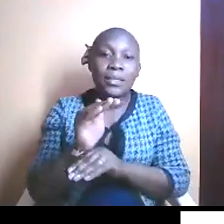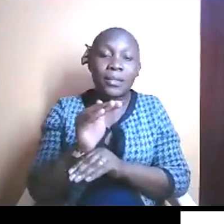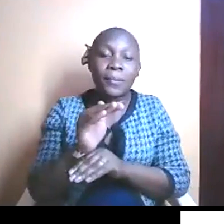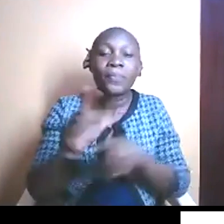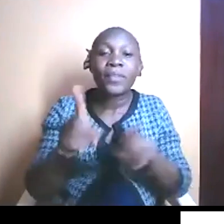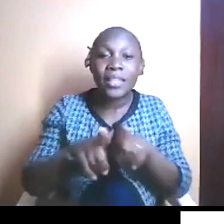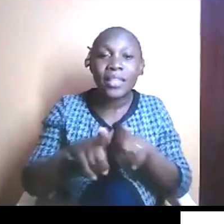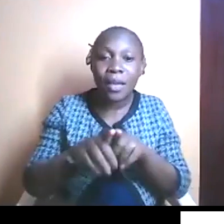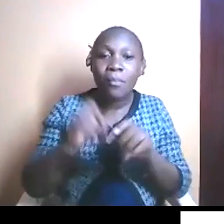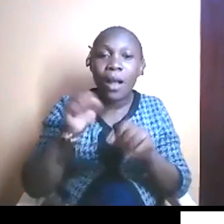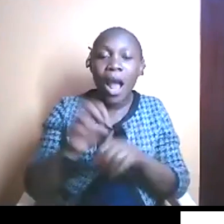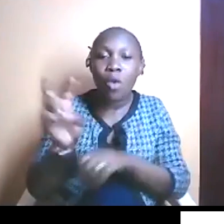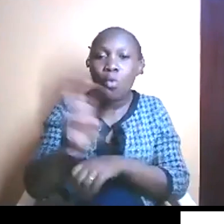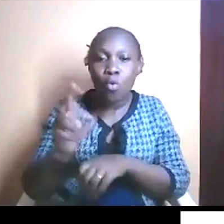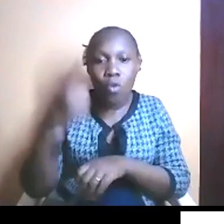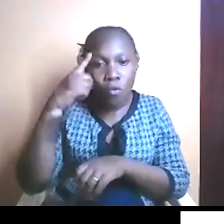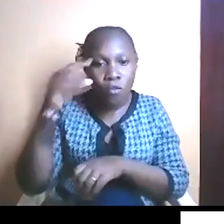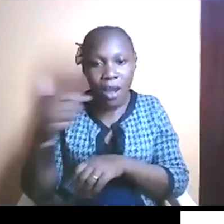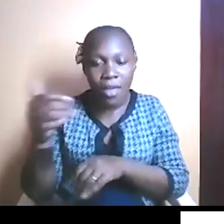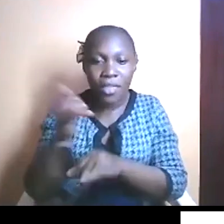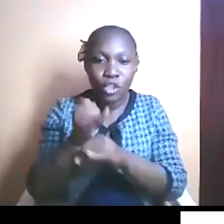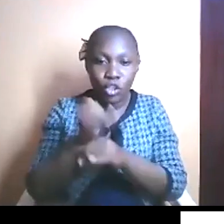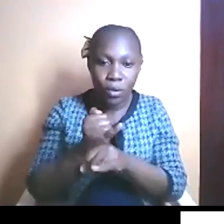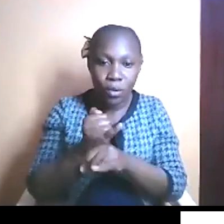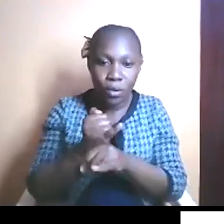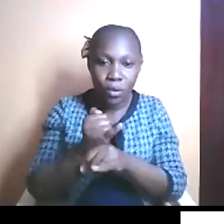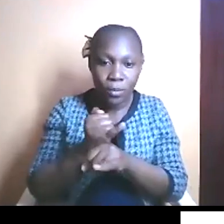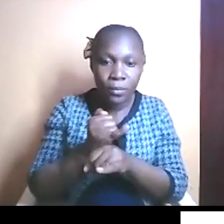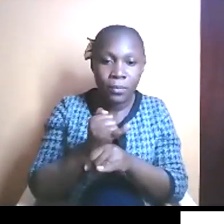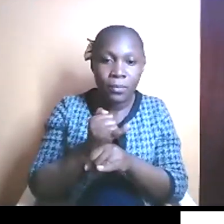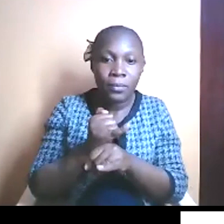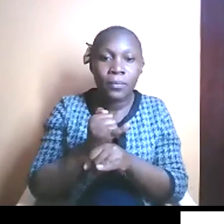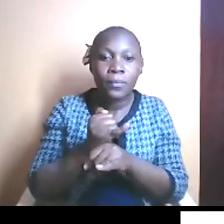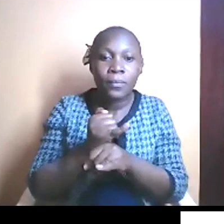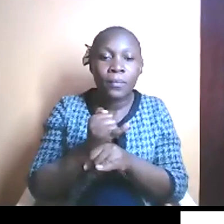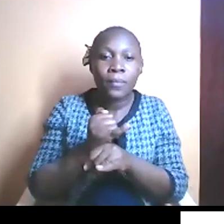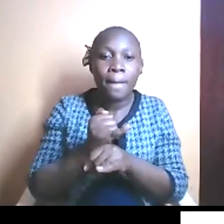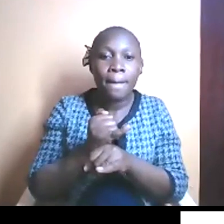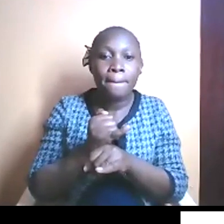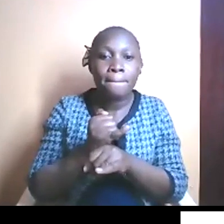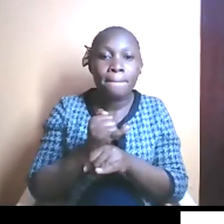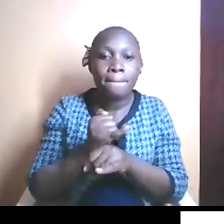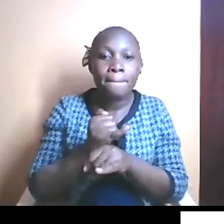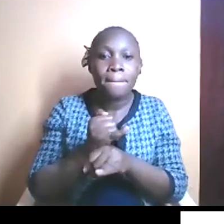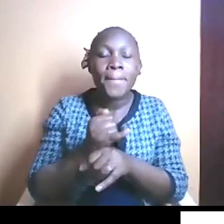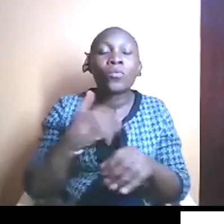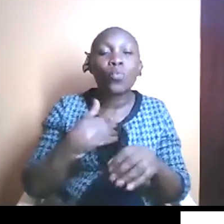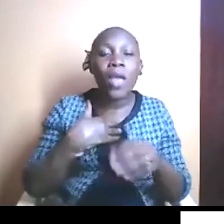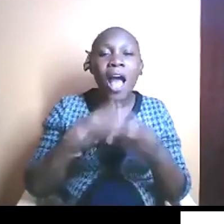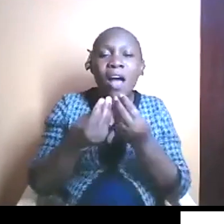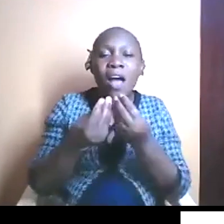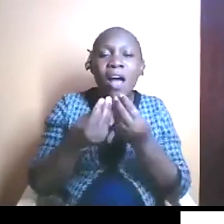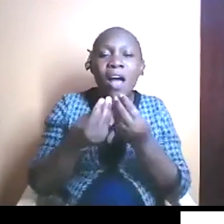that's a possibility, while you still have your current source of income in that job, so that you have a smooth